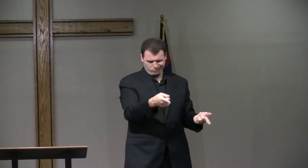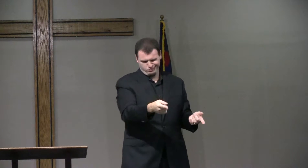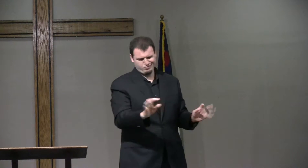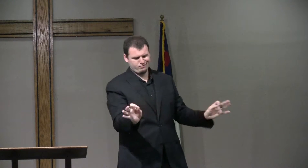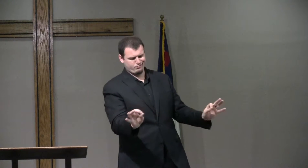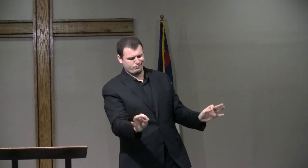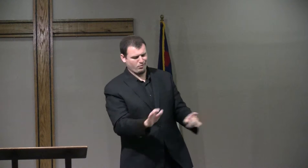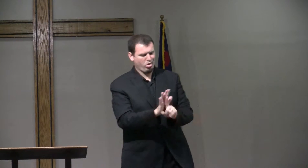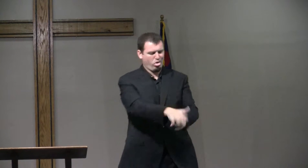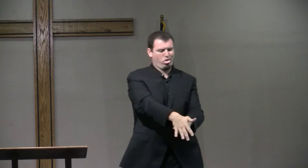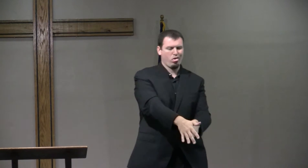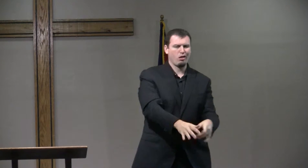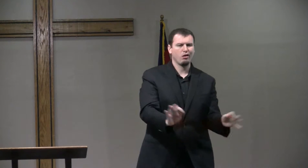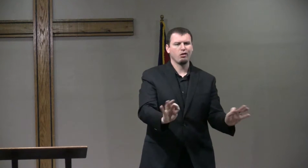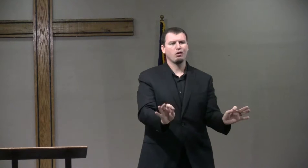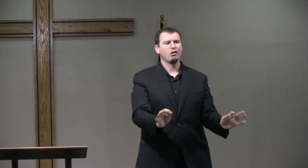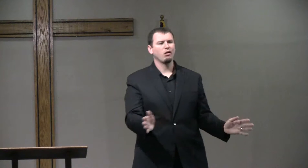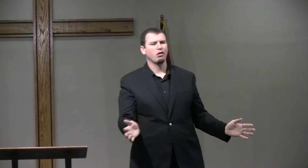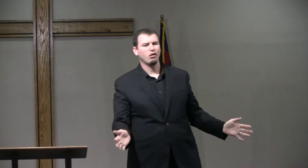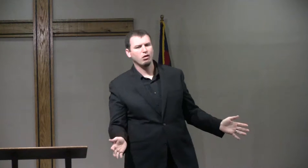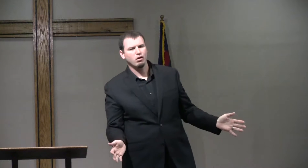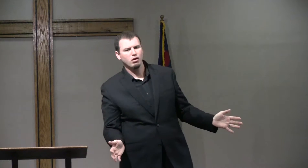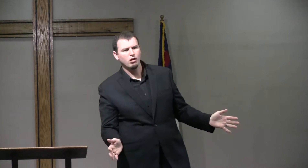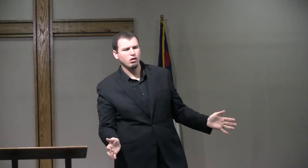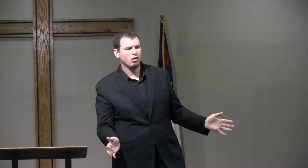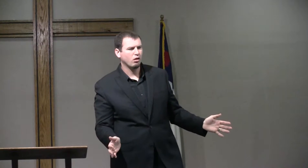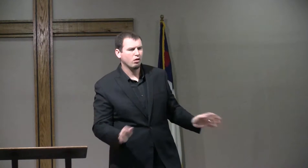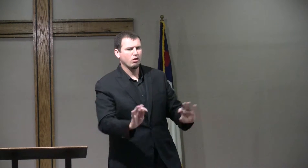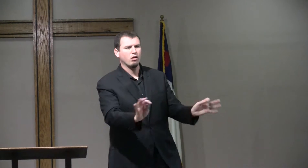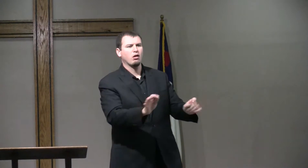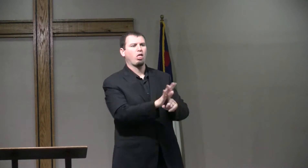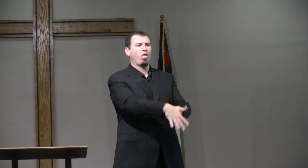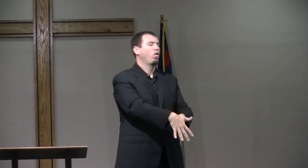Saying that to someone, oh, you're stupid, you're nobody.